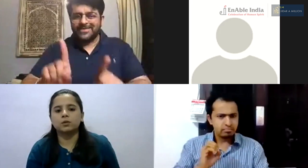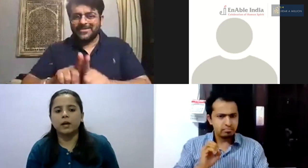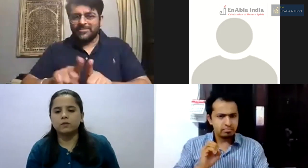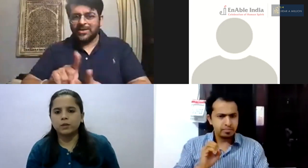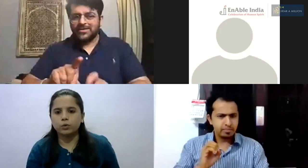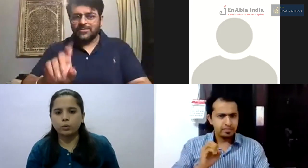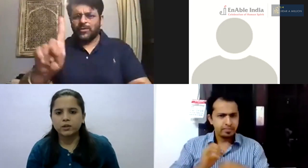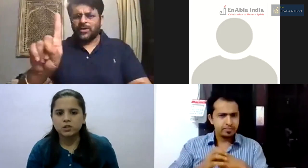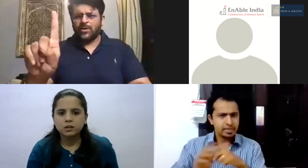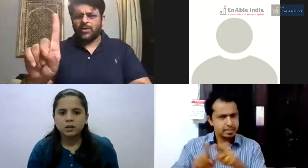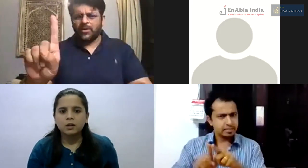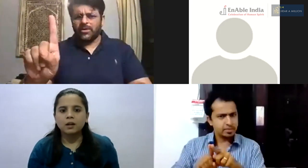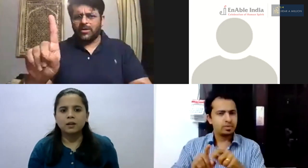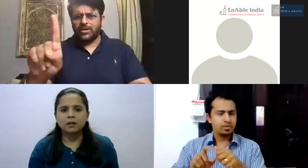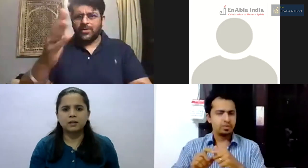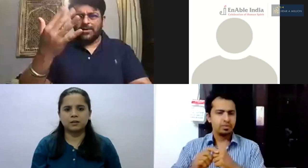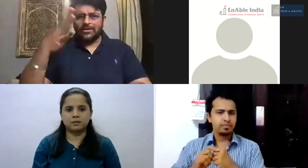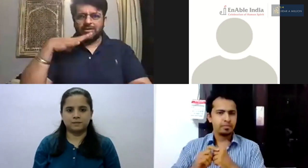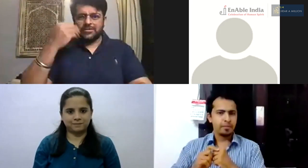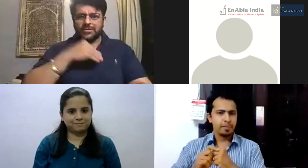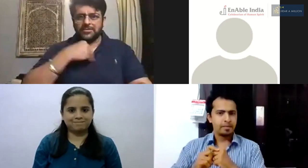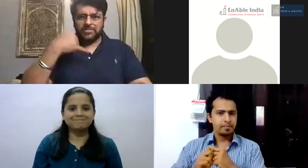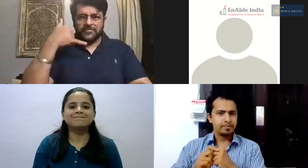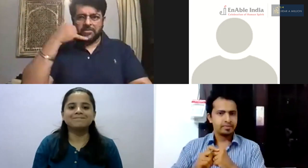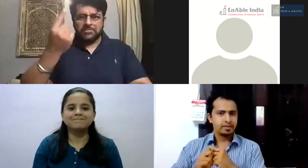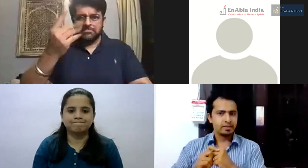Okay. So, and one more question.